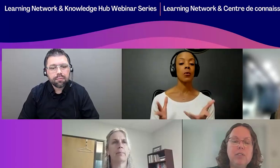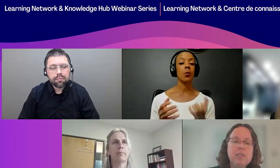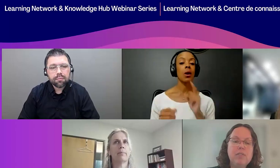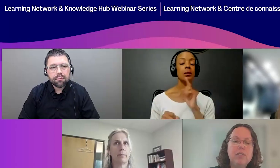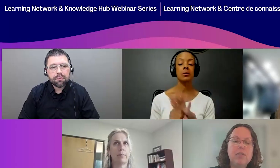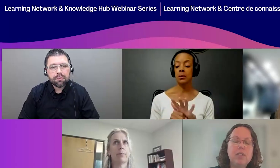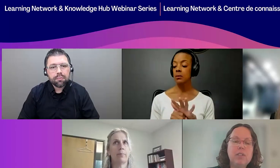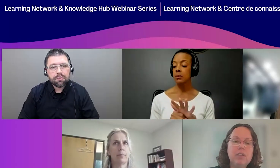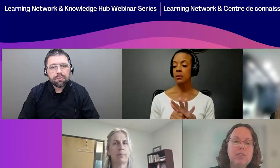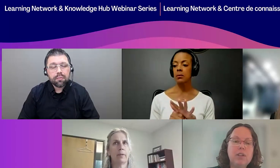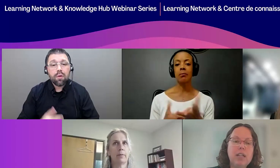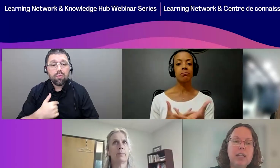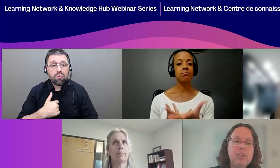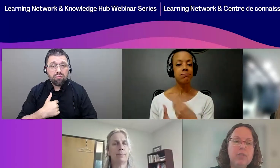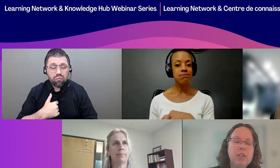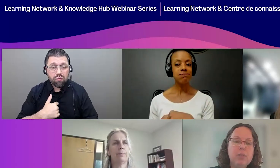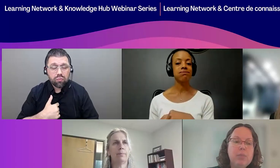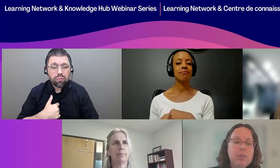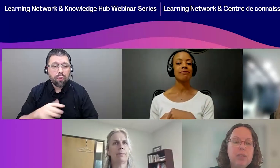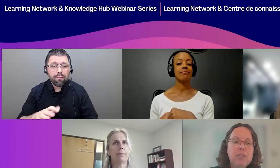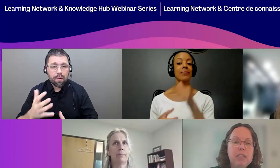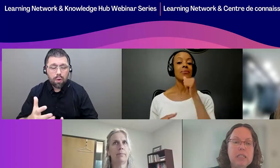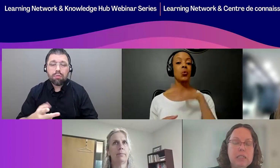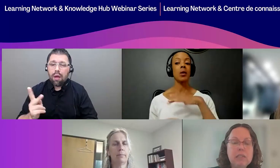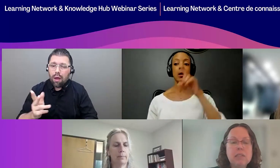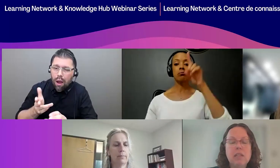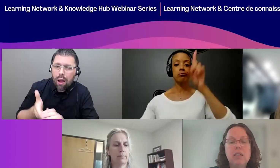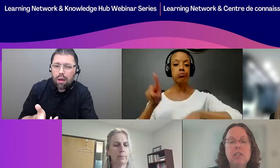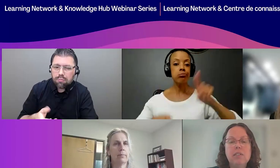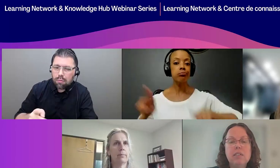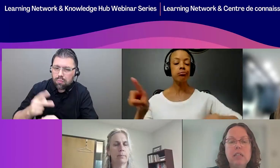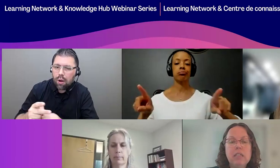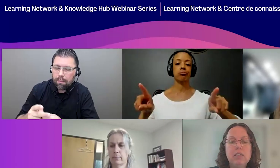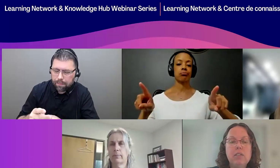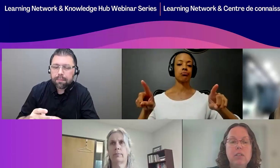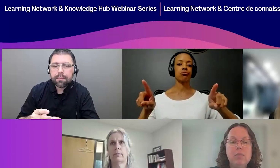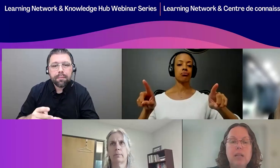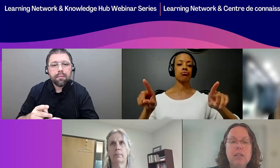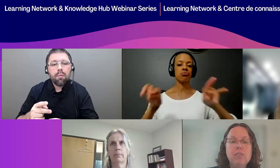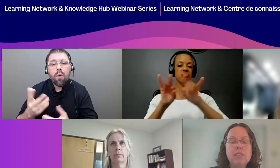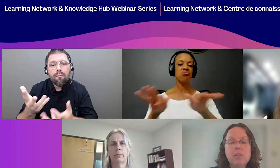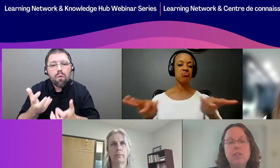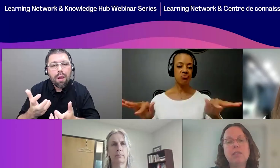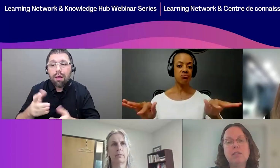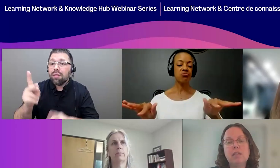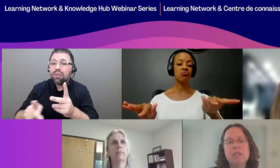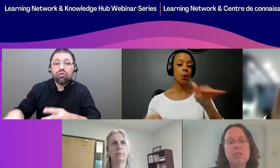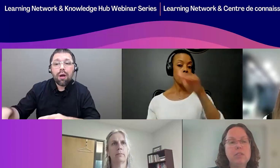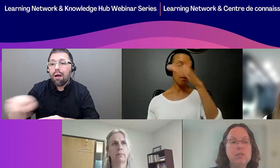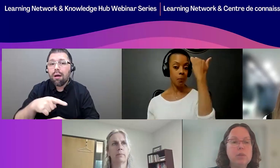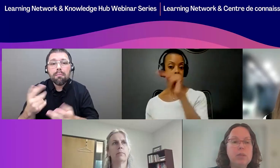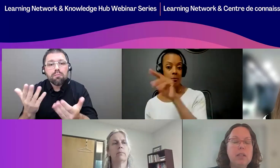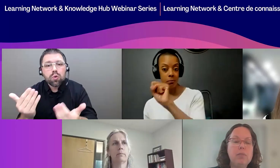were inclusive of including a variety of people with unique needs in our study, including Black Nova